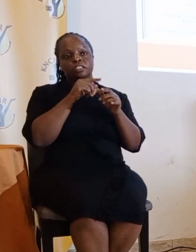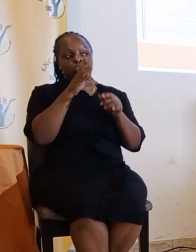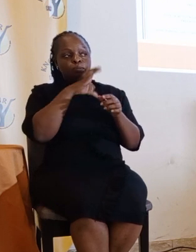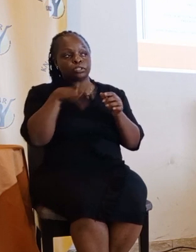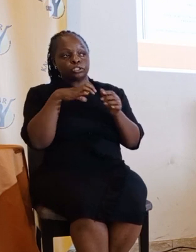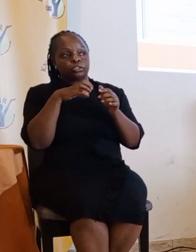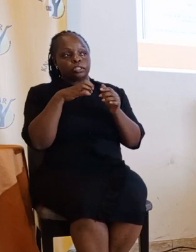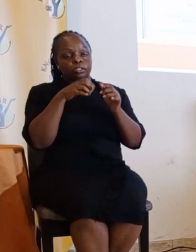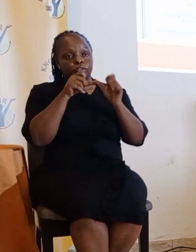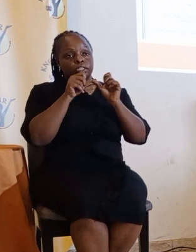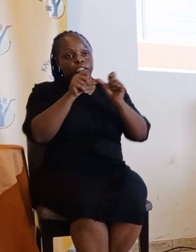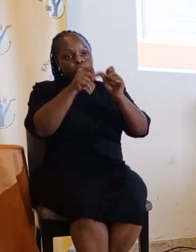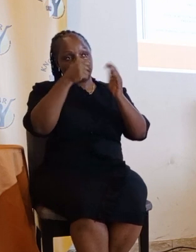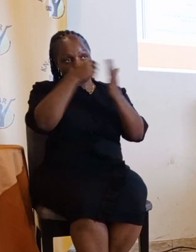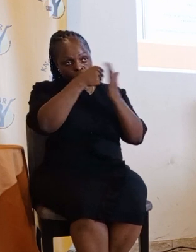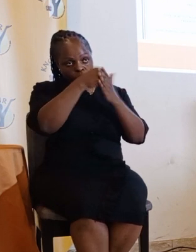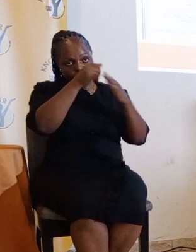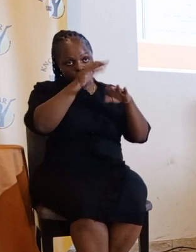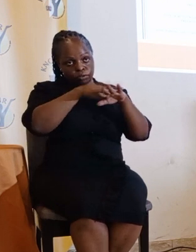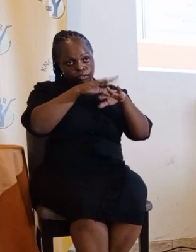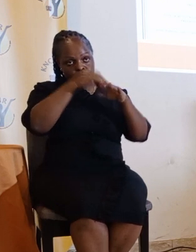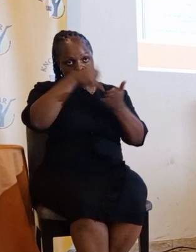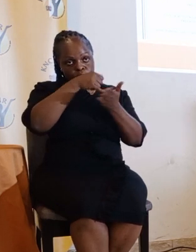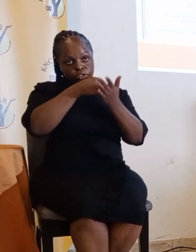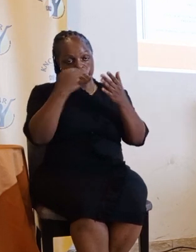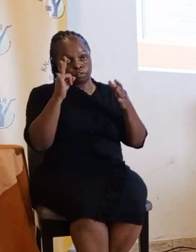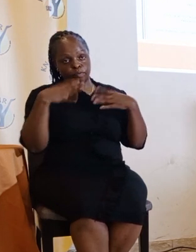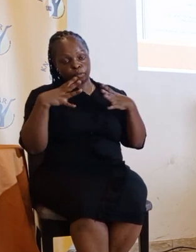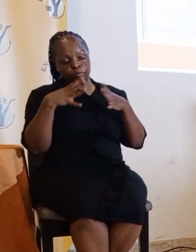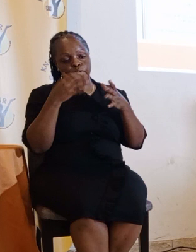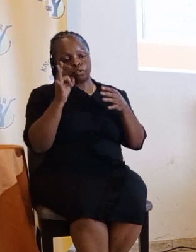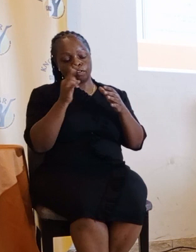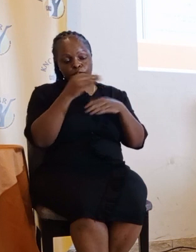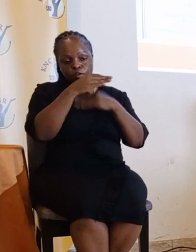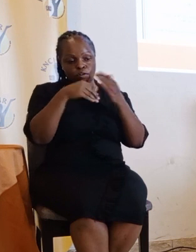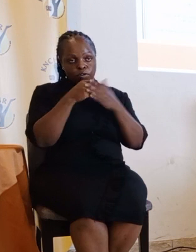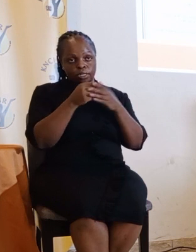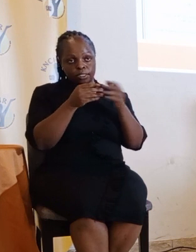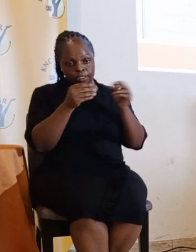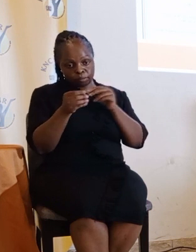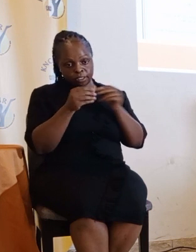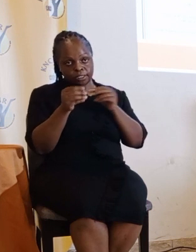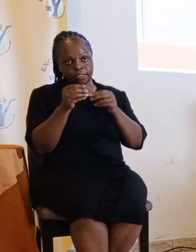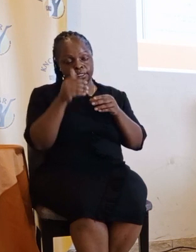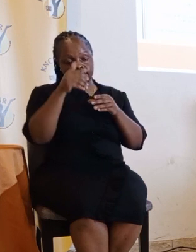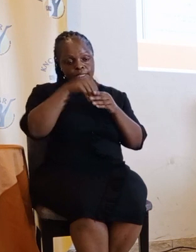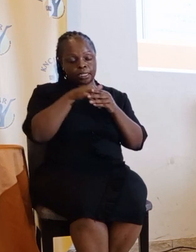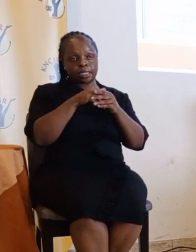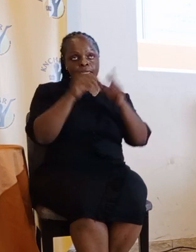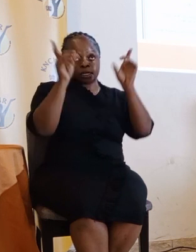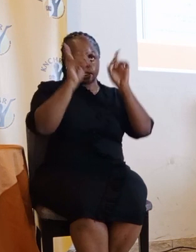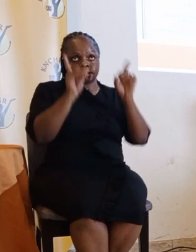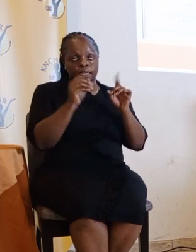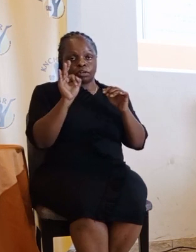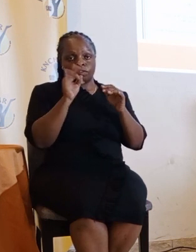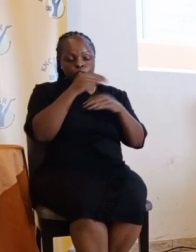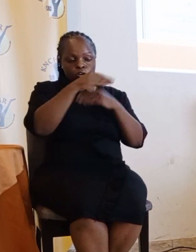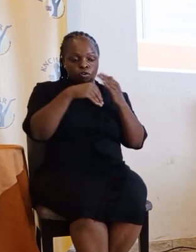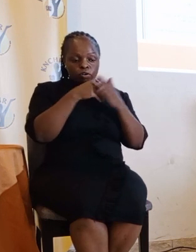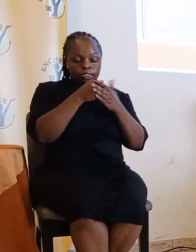further advocates for the inclusion of persons of all forms of disabilities in design of all